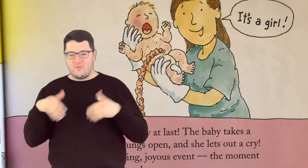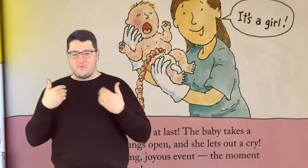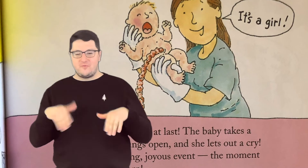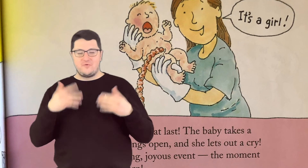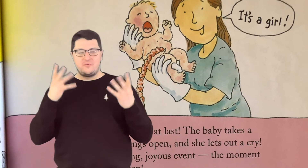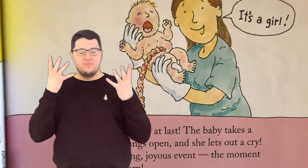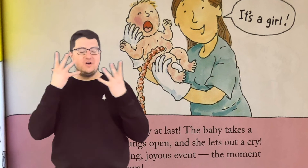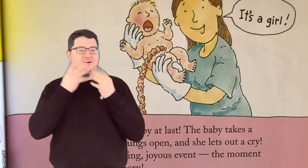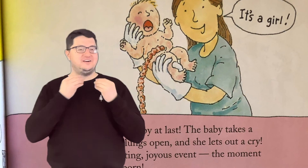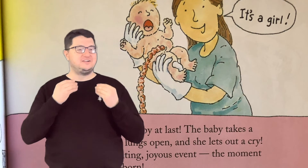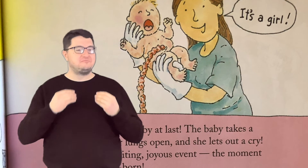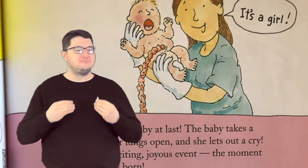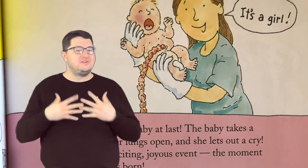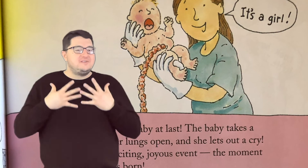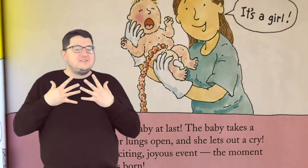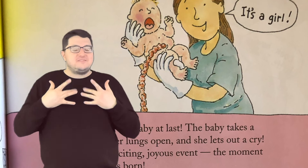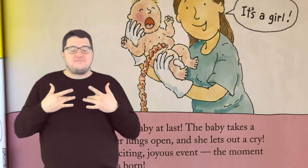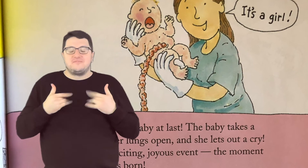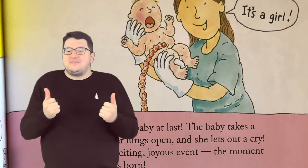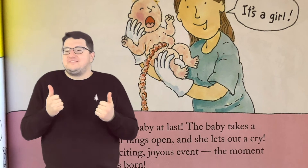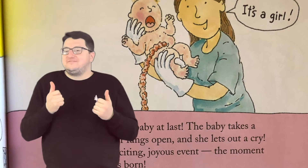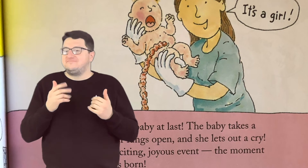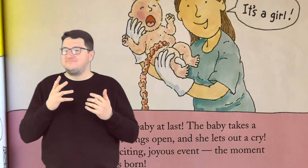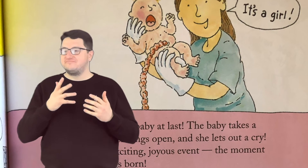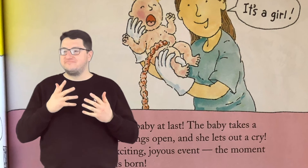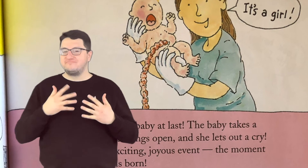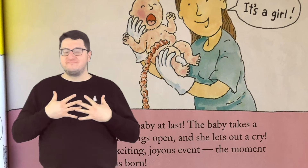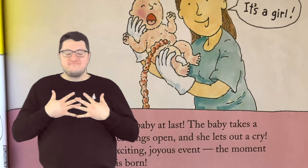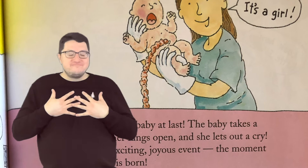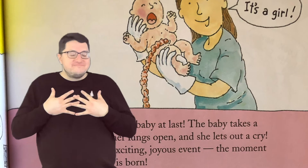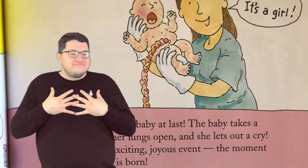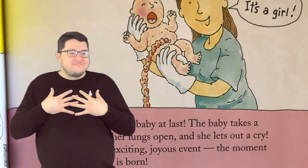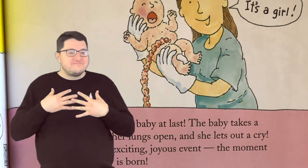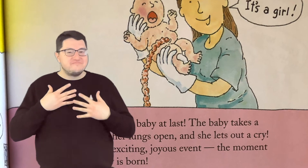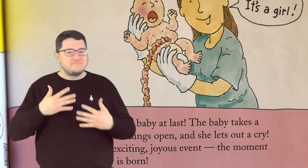What an exciting, joyous event, the moment when a baby is born.